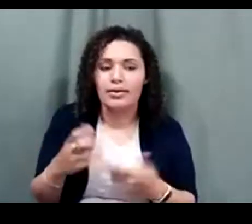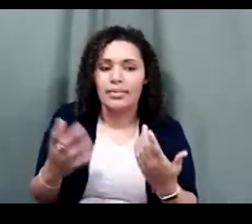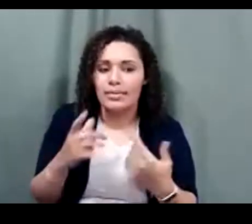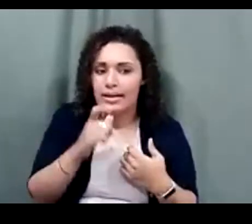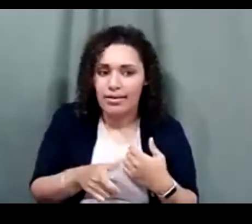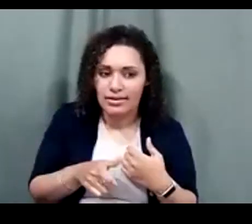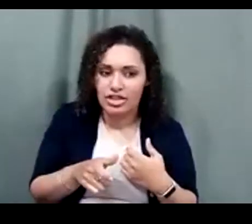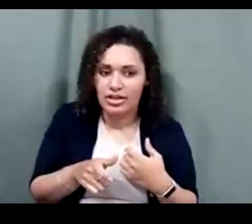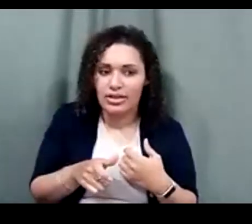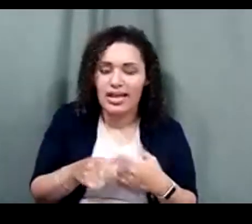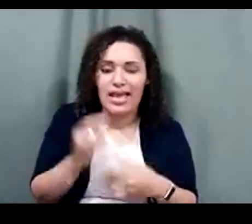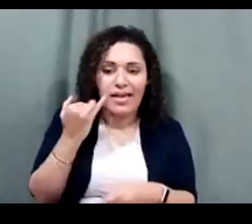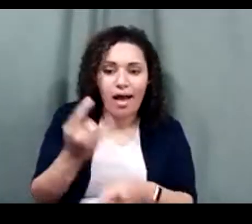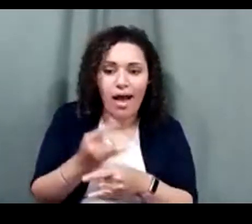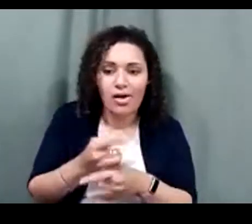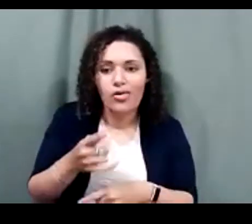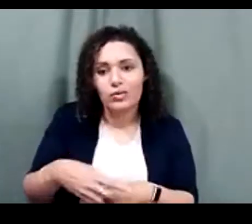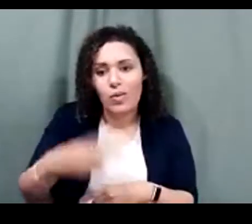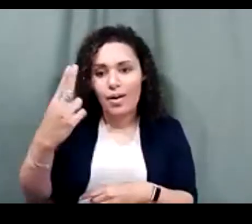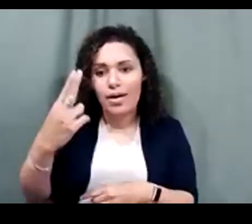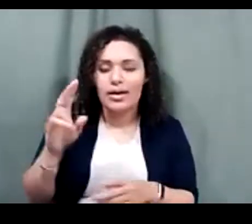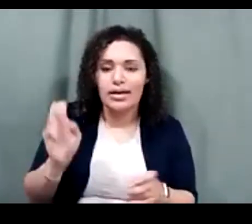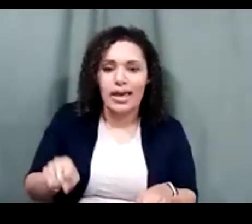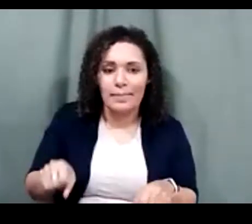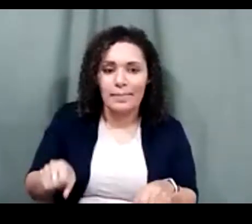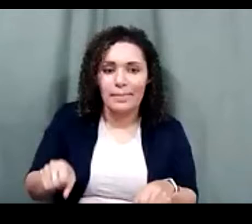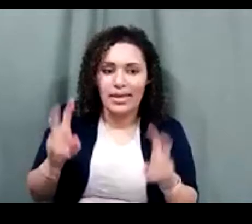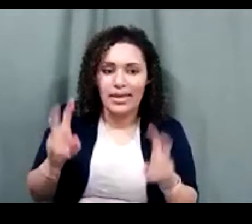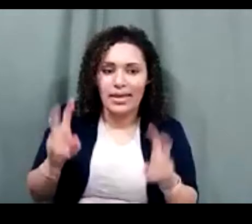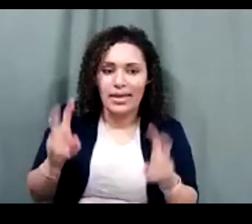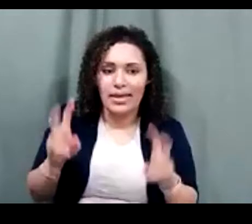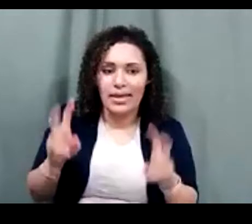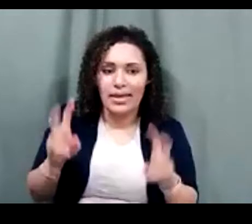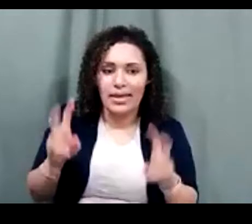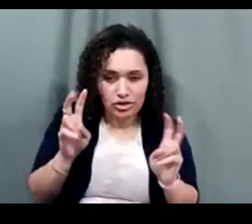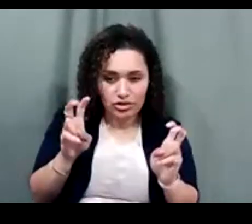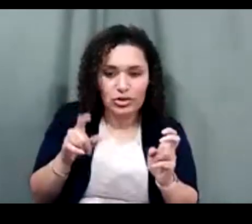if the alcohols get too high, it can be a problem. So if we run into that, we'll bring in a different yeast.